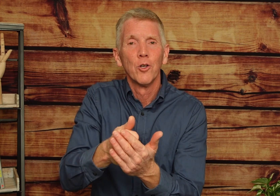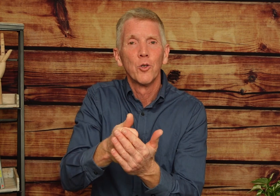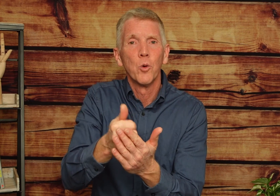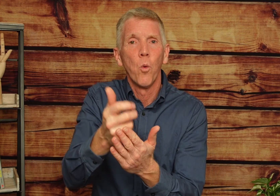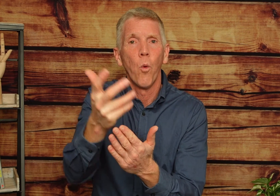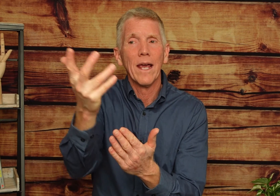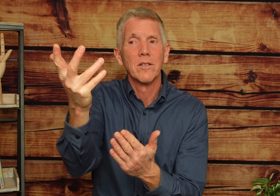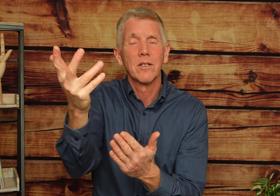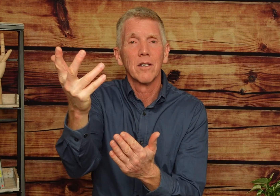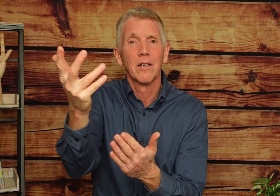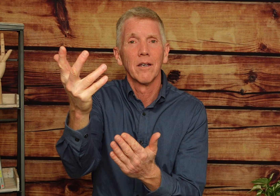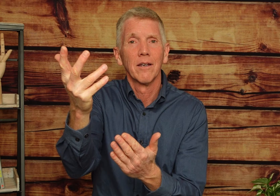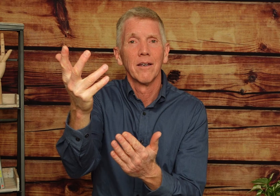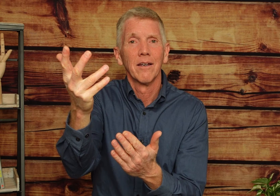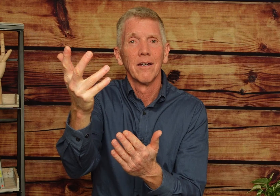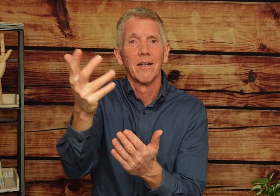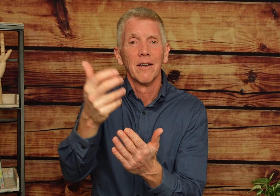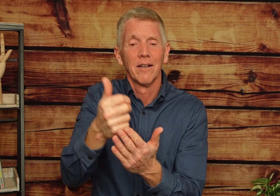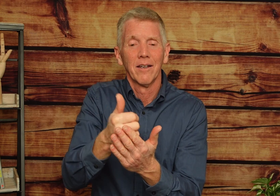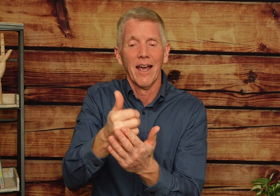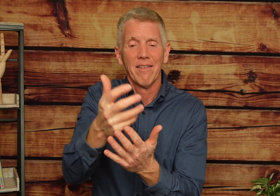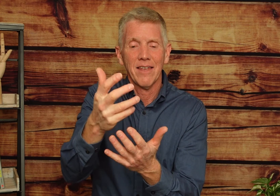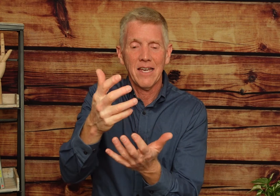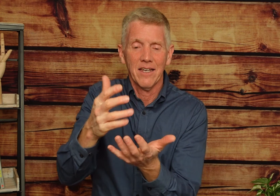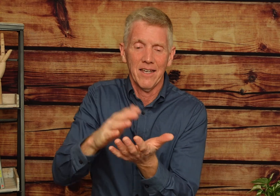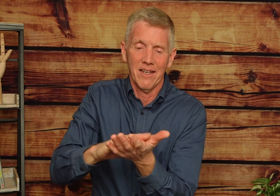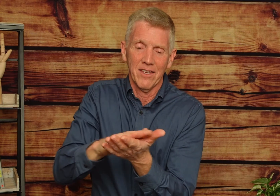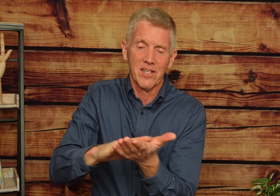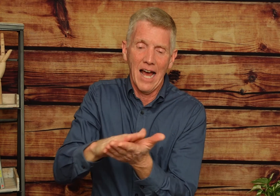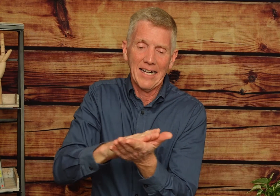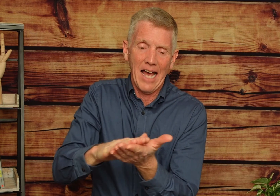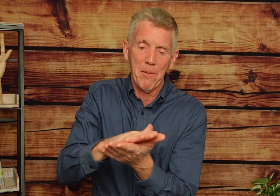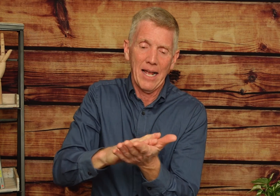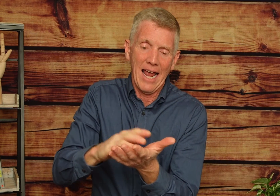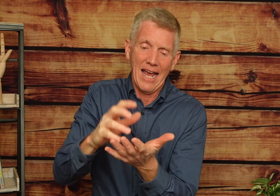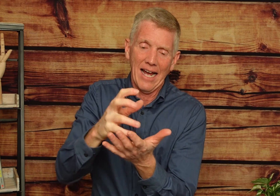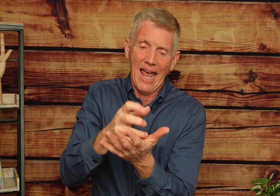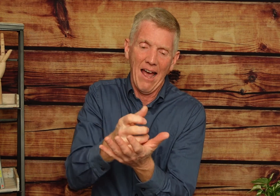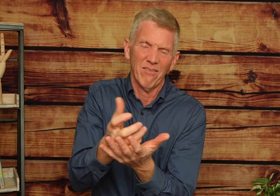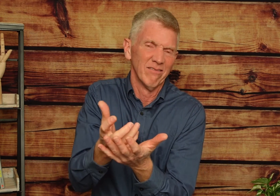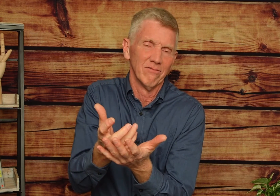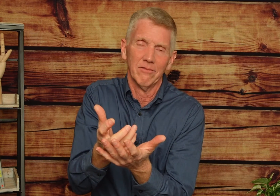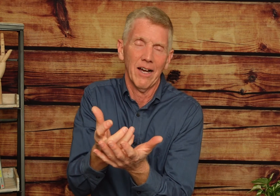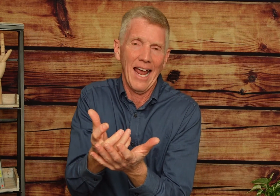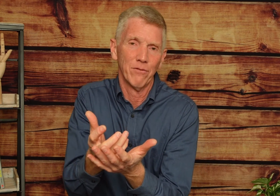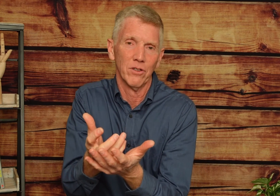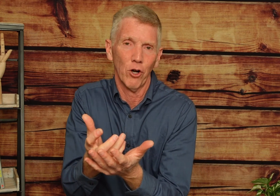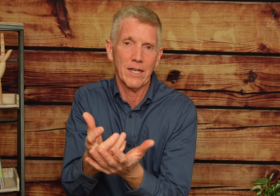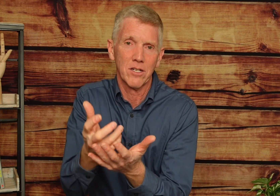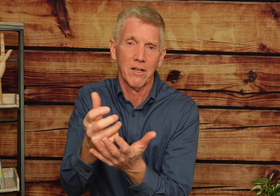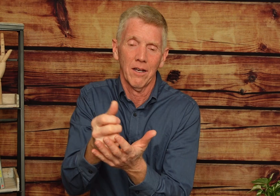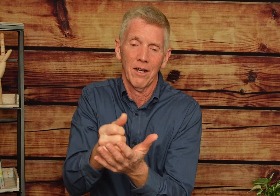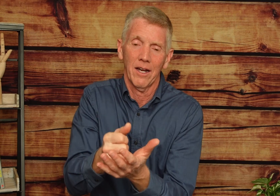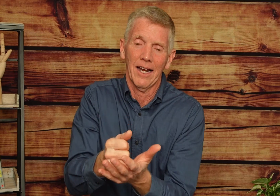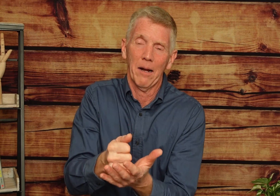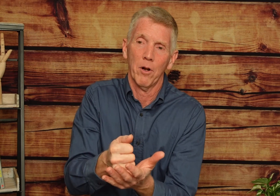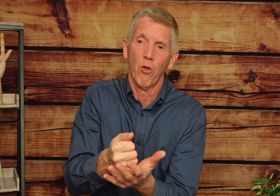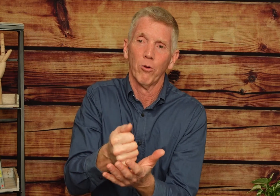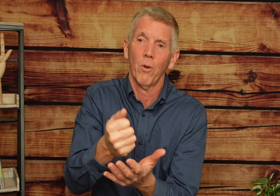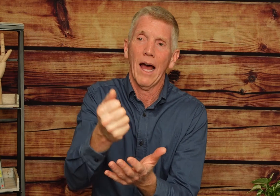To waste. Okay, think in this non-dominant hand I have a handful of rice and I'm going to throw it out,